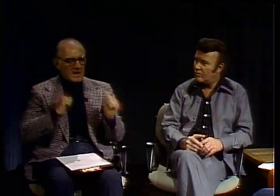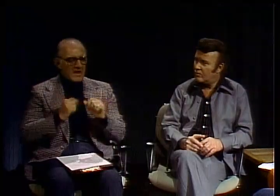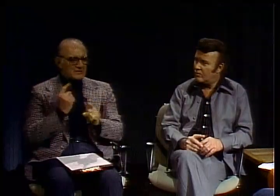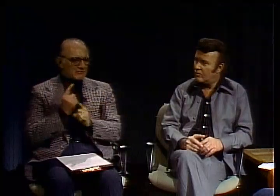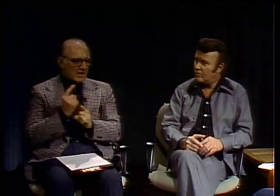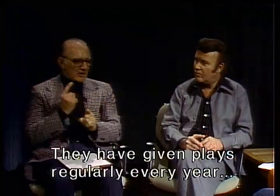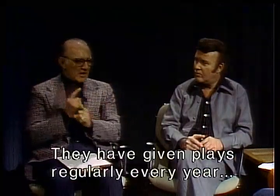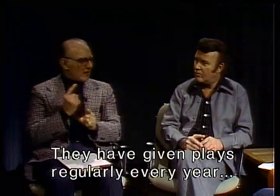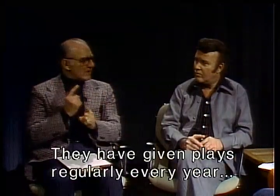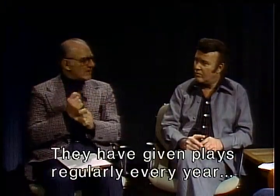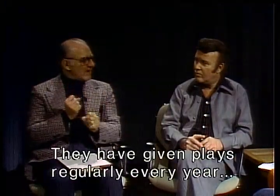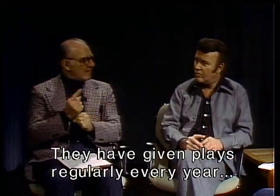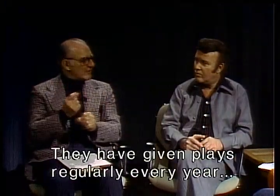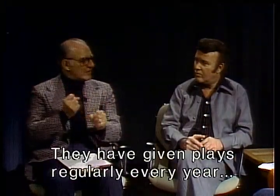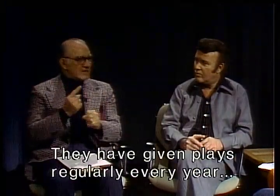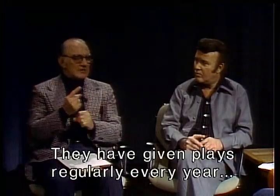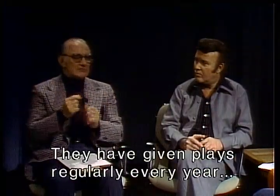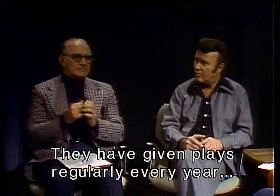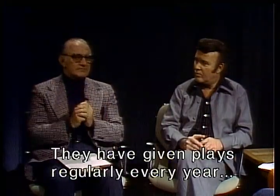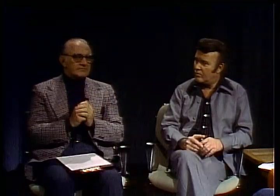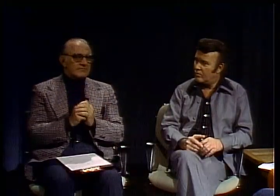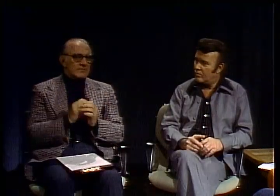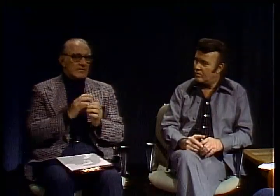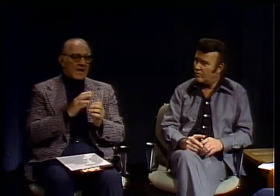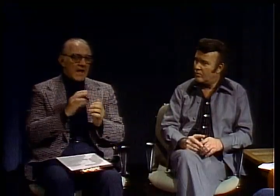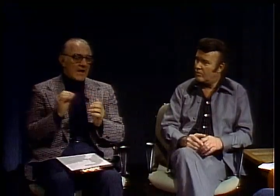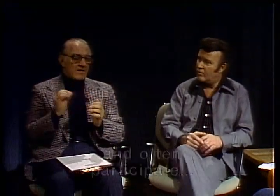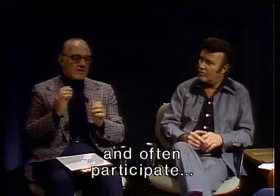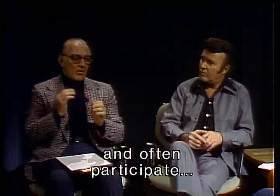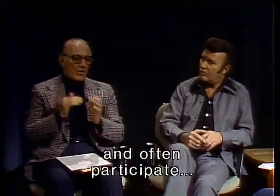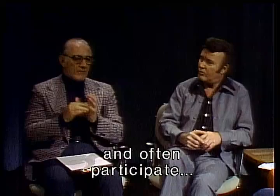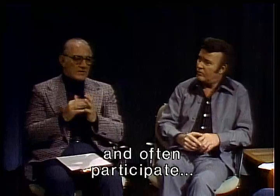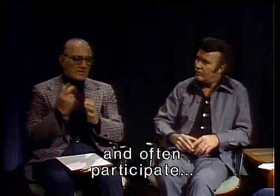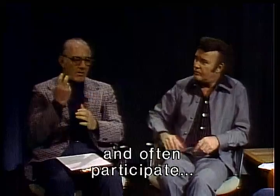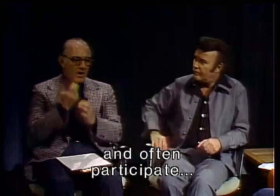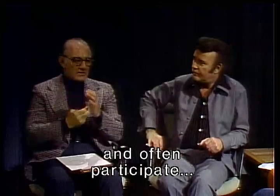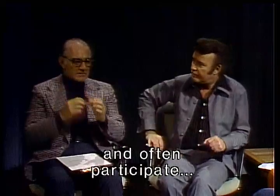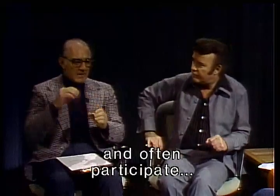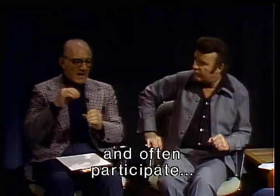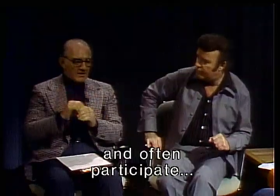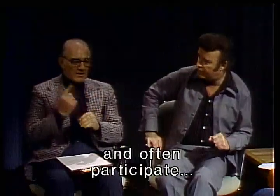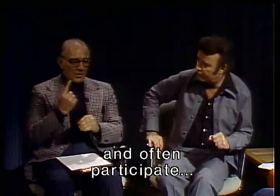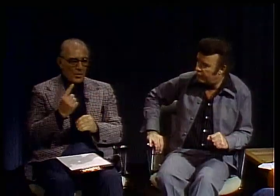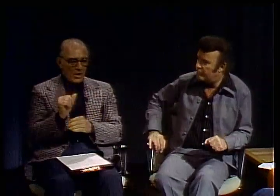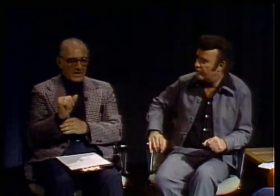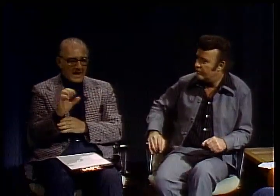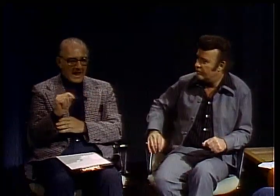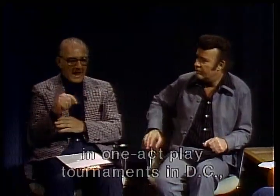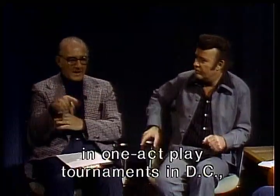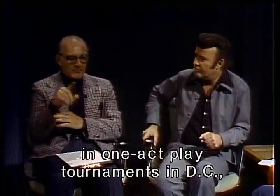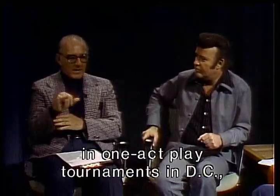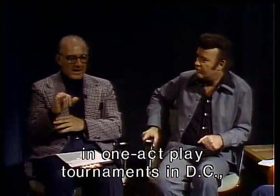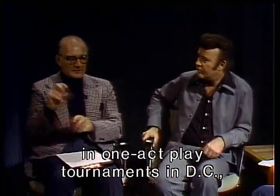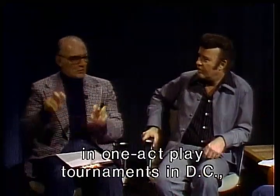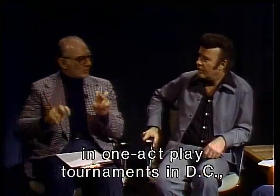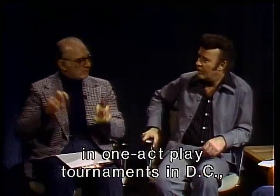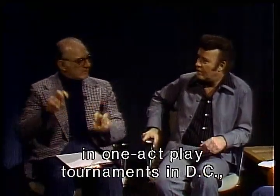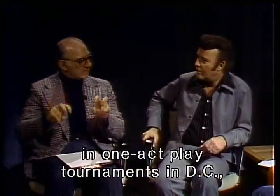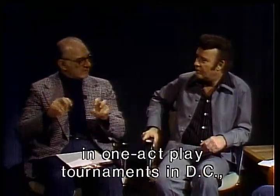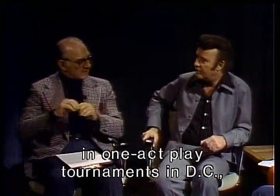plays regularly every year, and often participate in a one-act play tournament in